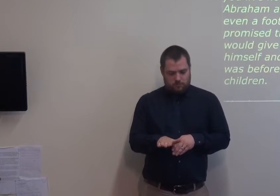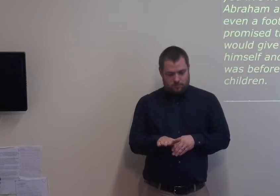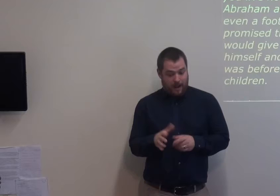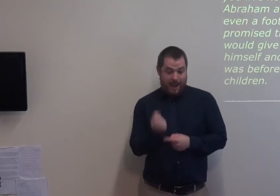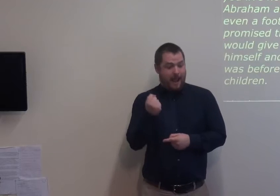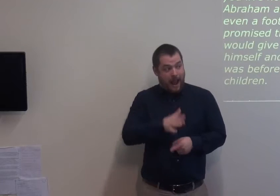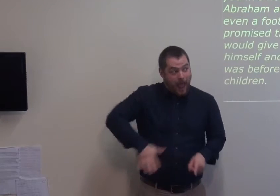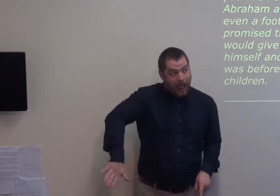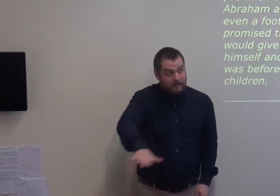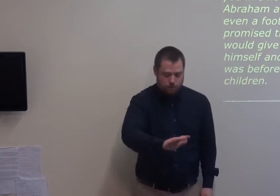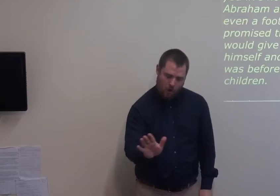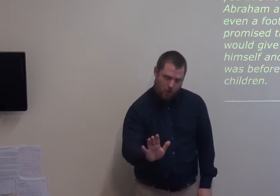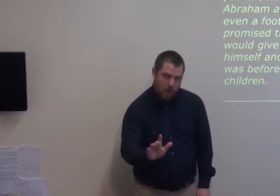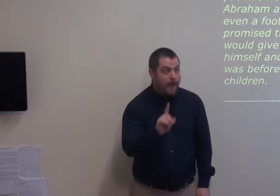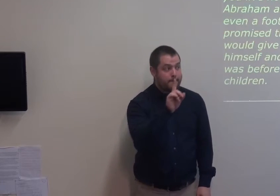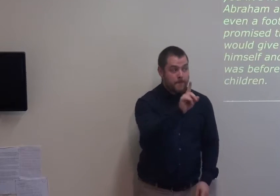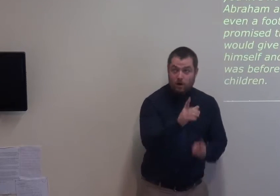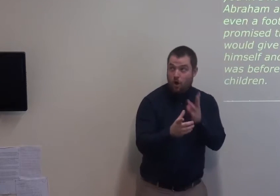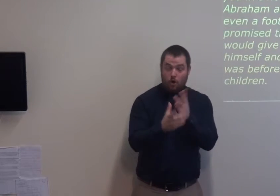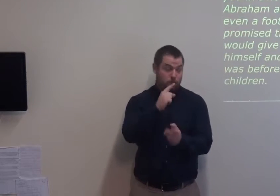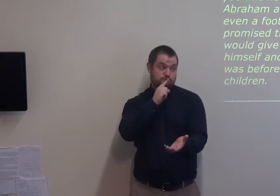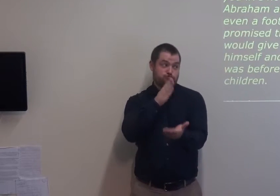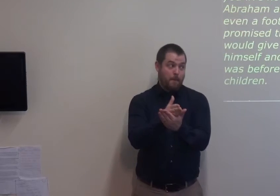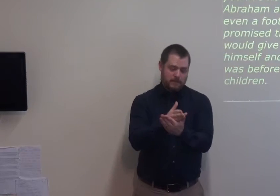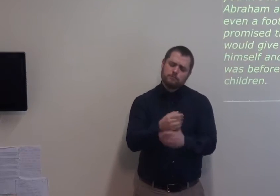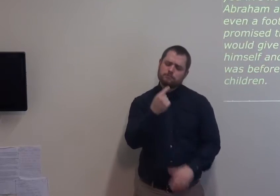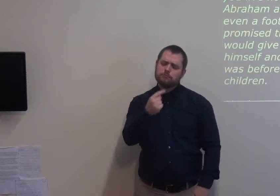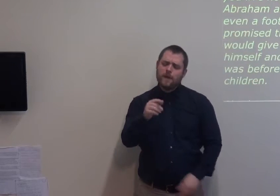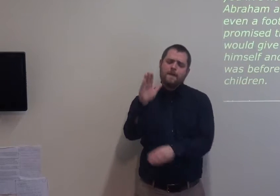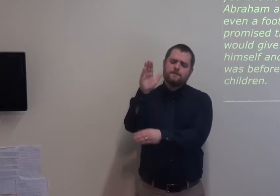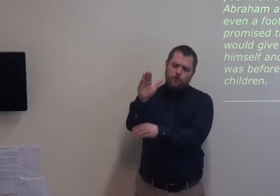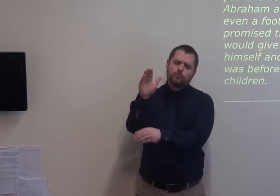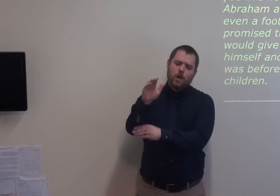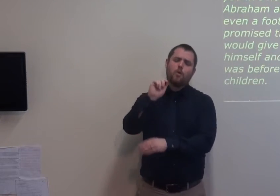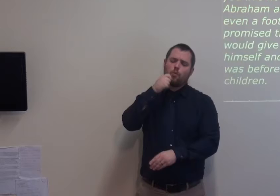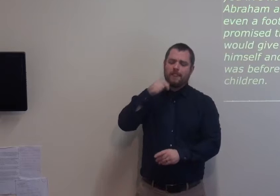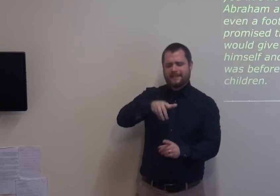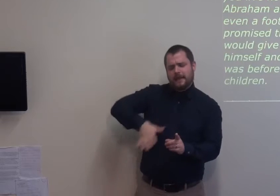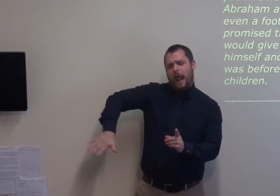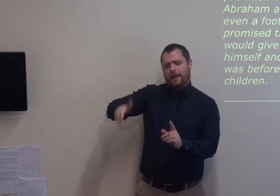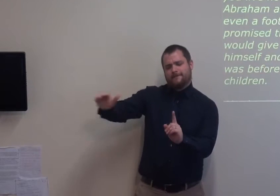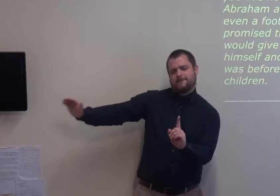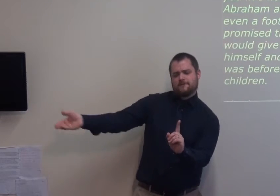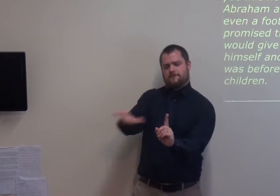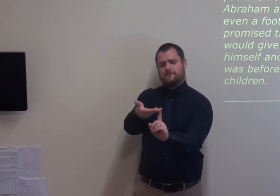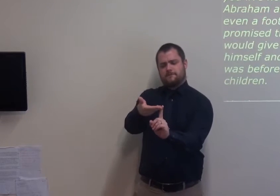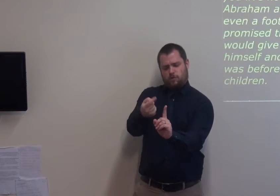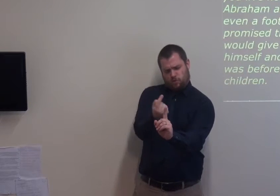But God promised that in the future he would give Abraham this land for himself and